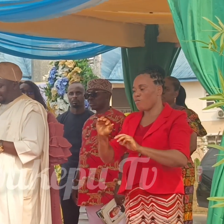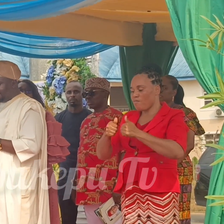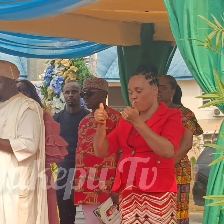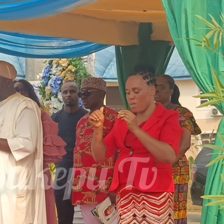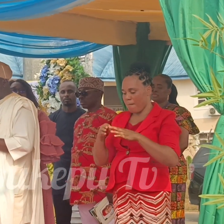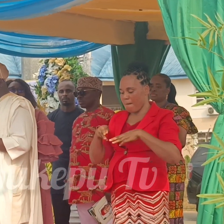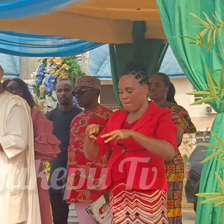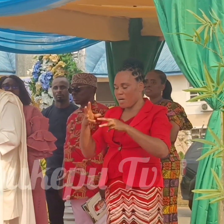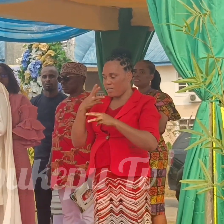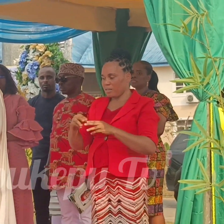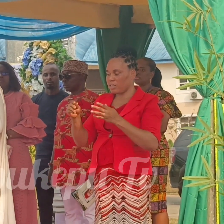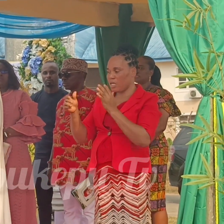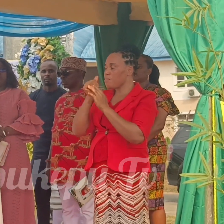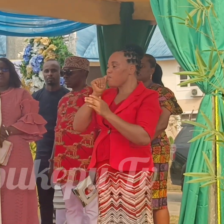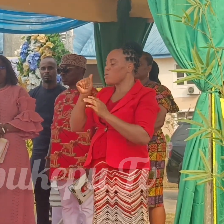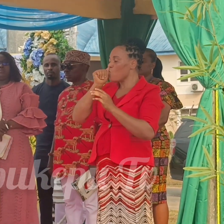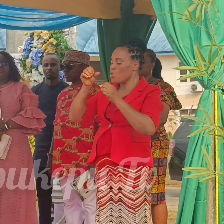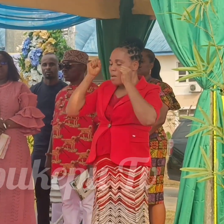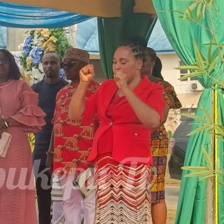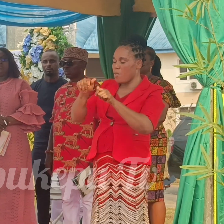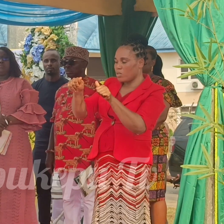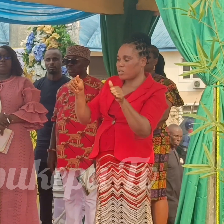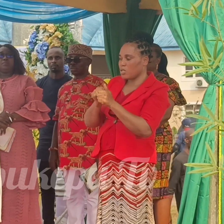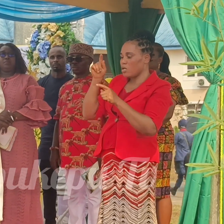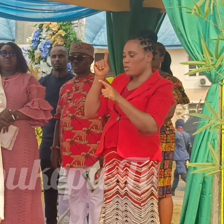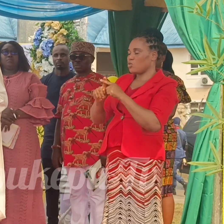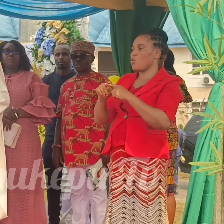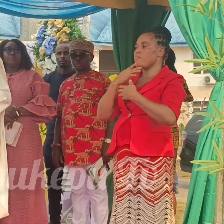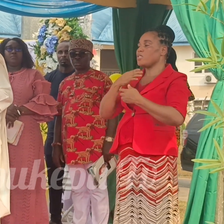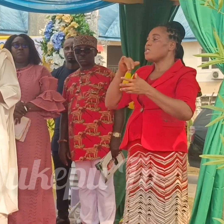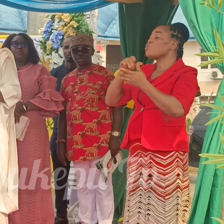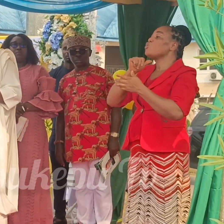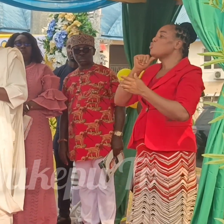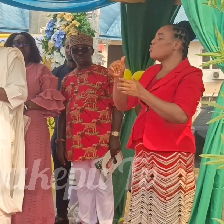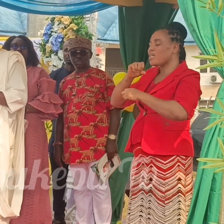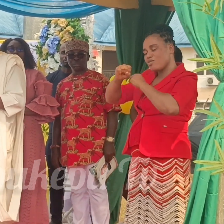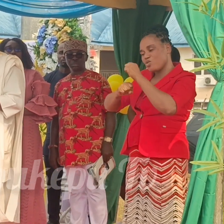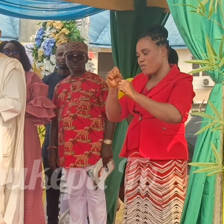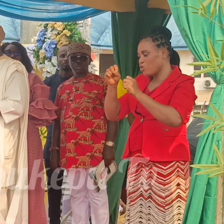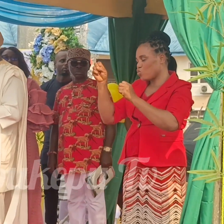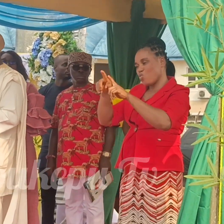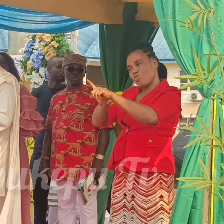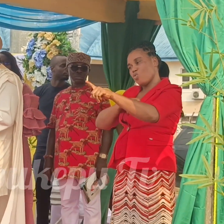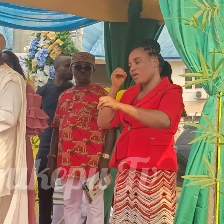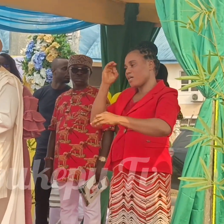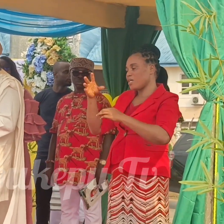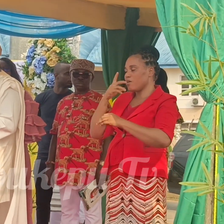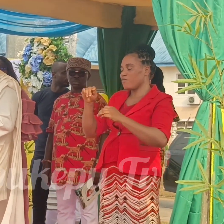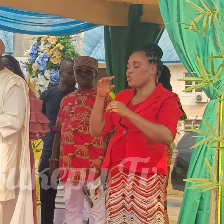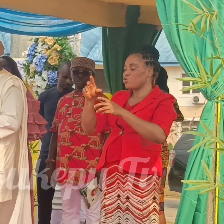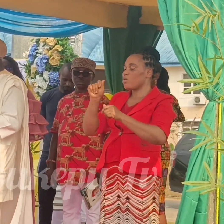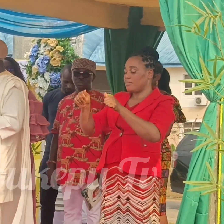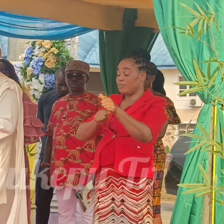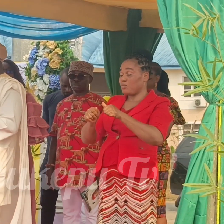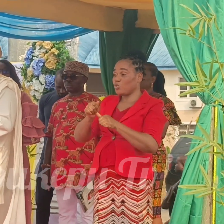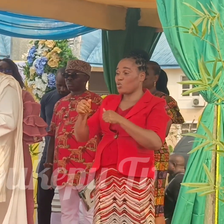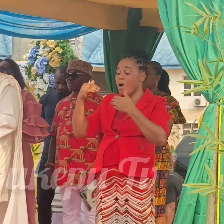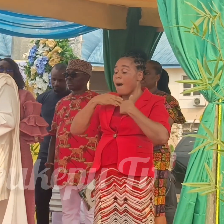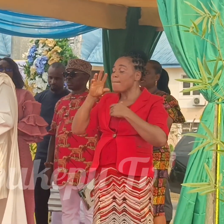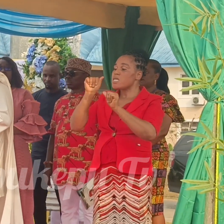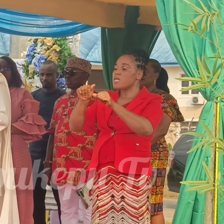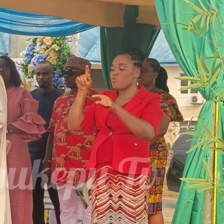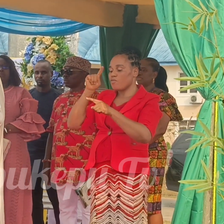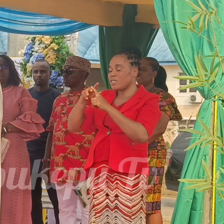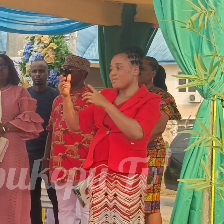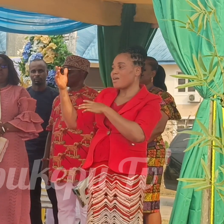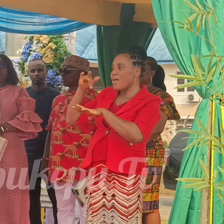manner the privatization of the power sector took place. It would not have suffered so long if the Tinubu administration had been in office